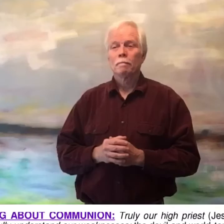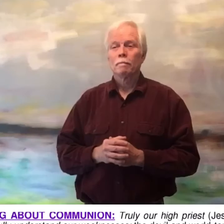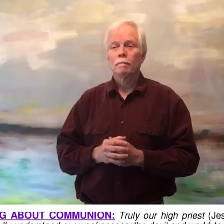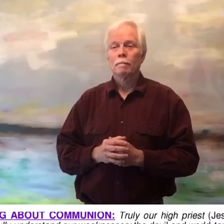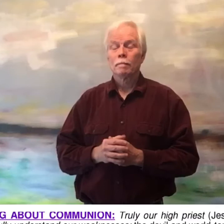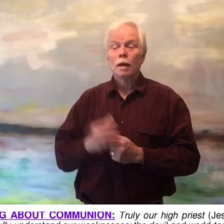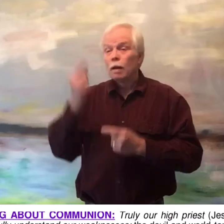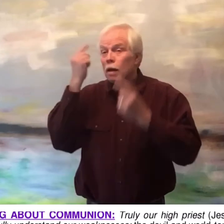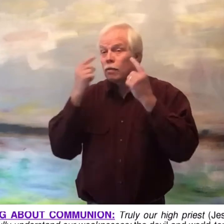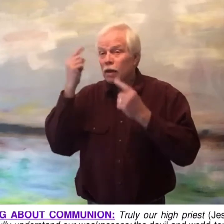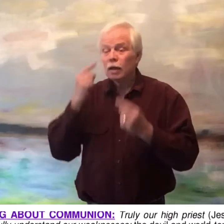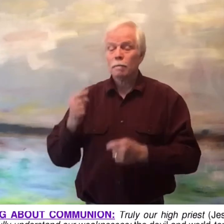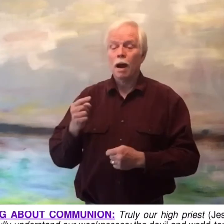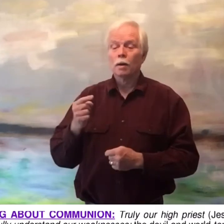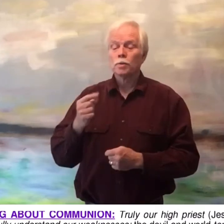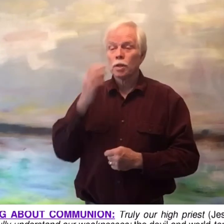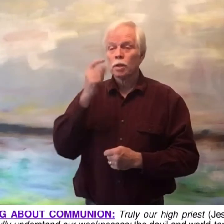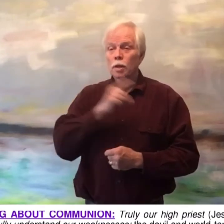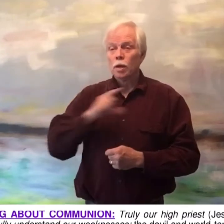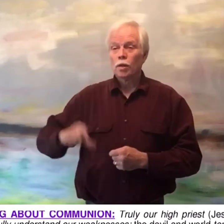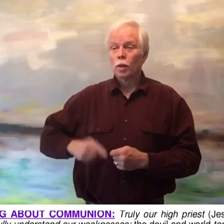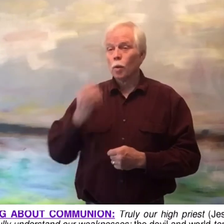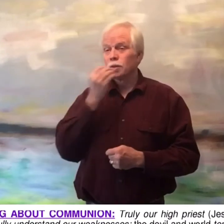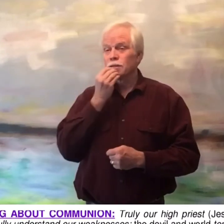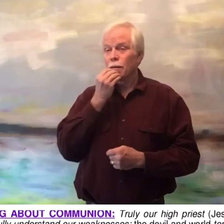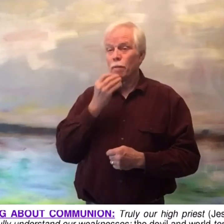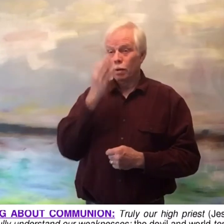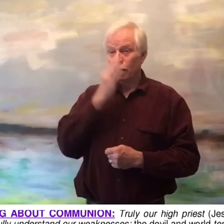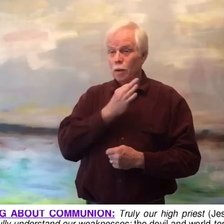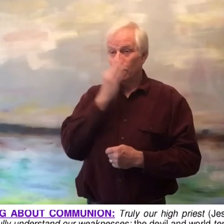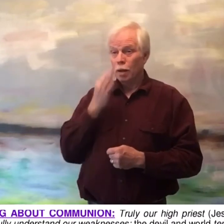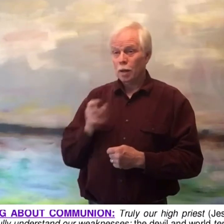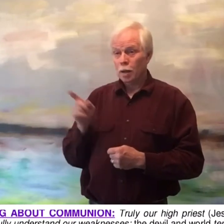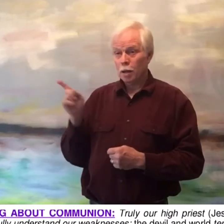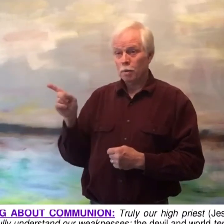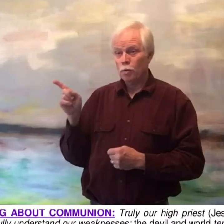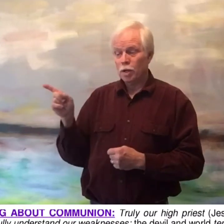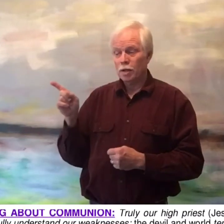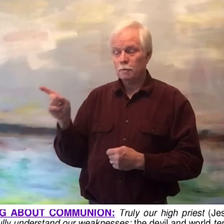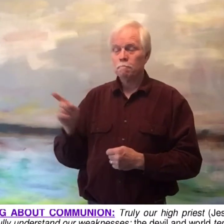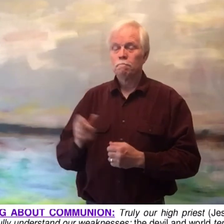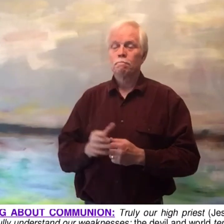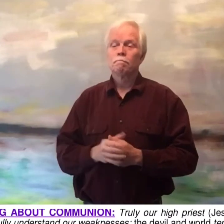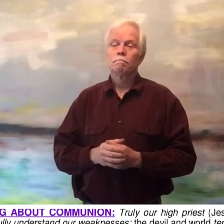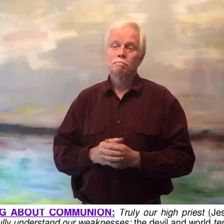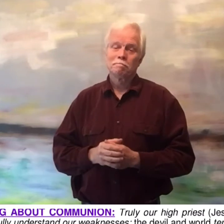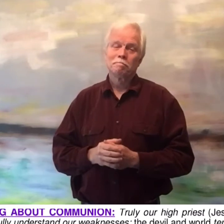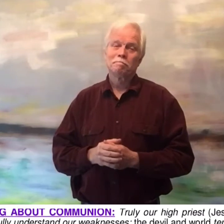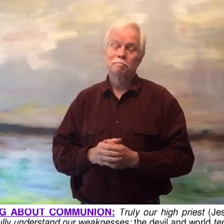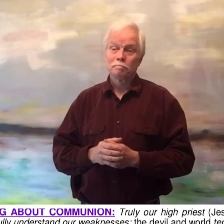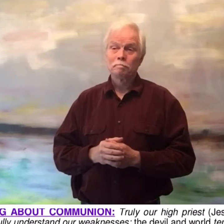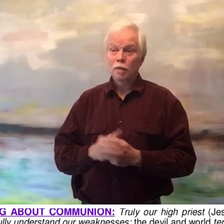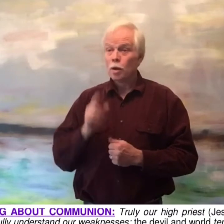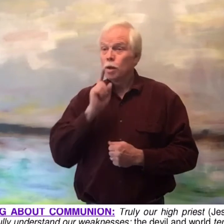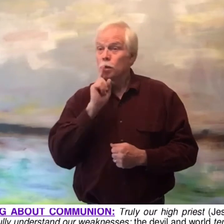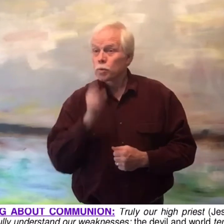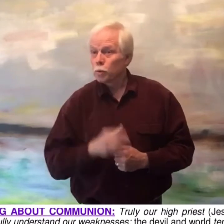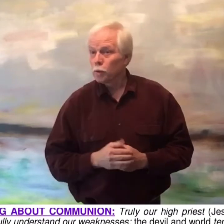Thinking about the Lord's Supper, Communion, Truly